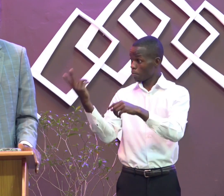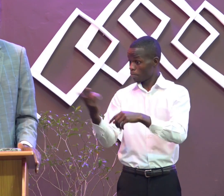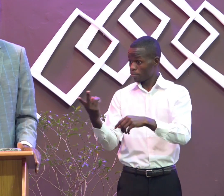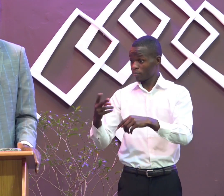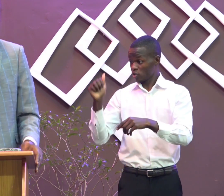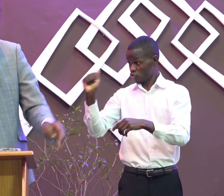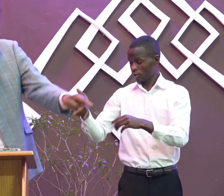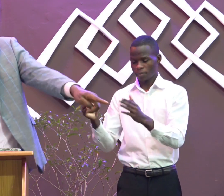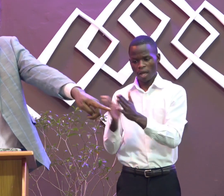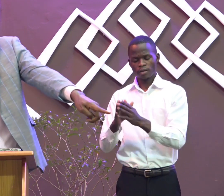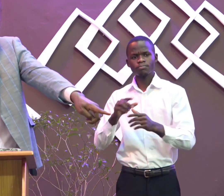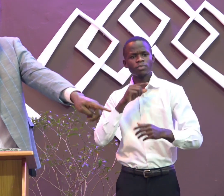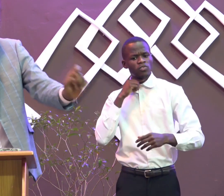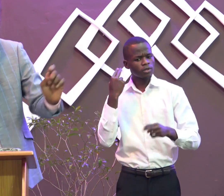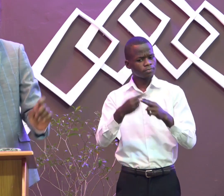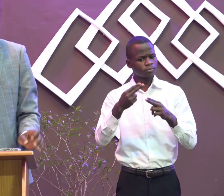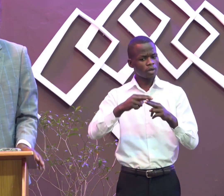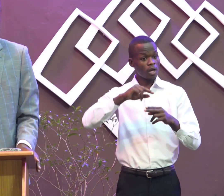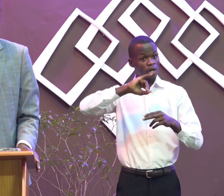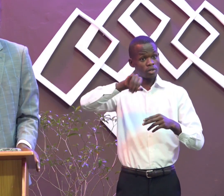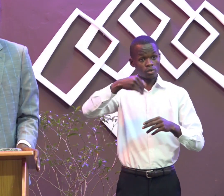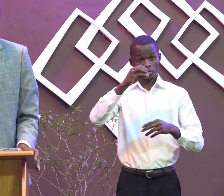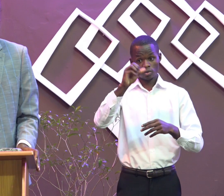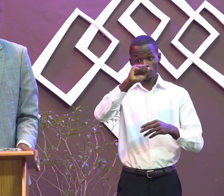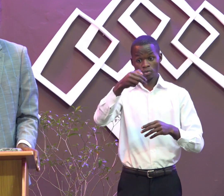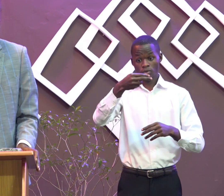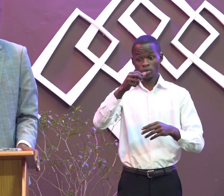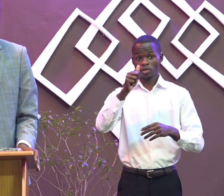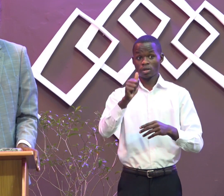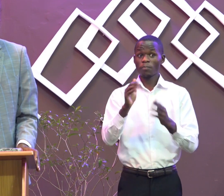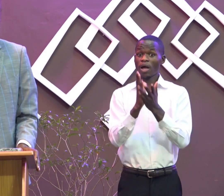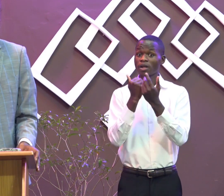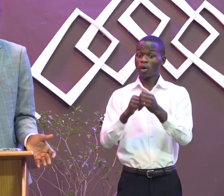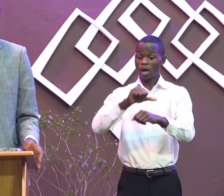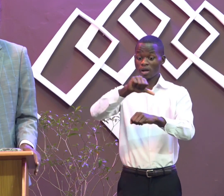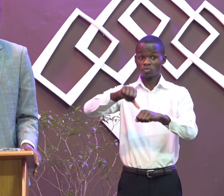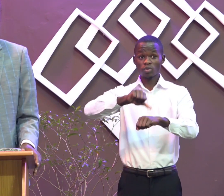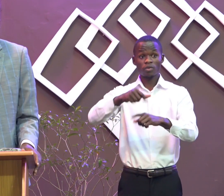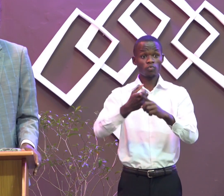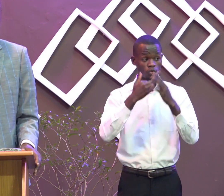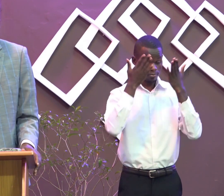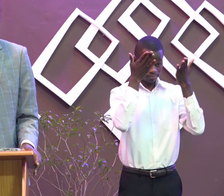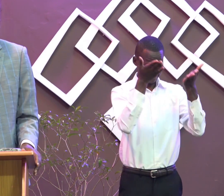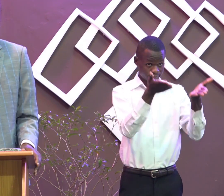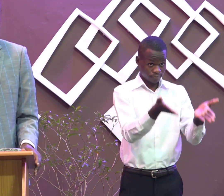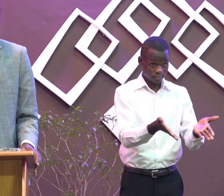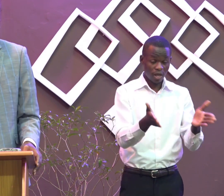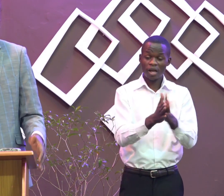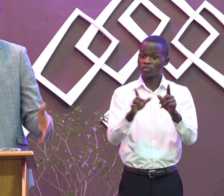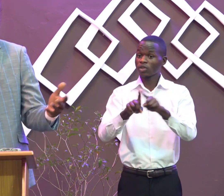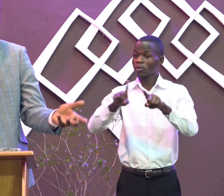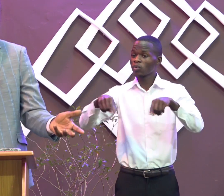was still young, together with Pastor Joshua. Baba yiriddeko wana amafuta. They have been anointed from here. Nyebaza ne Katonda. And we thank